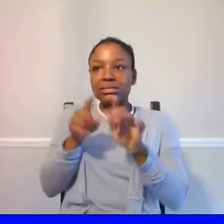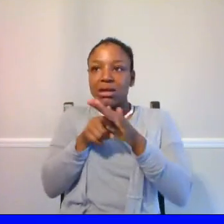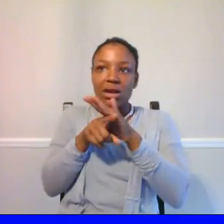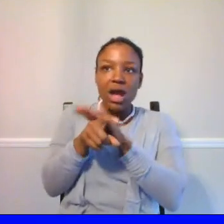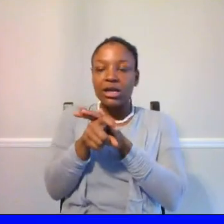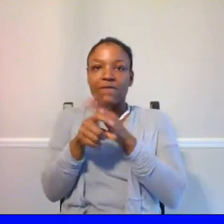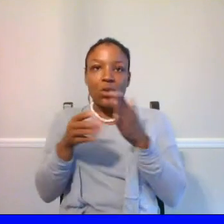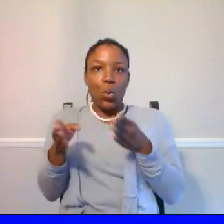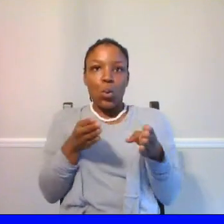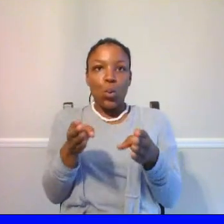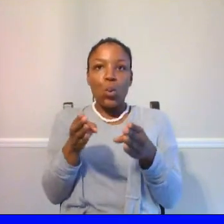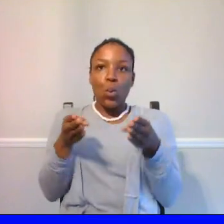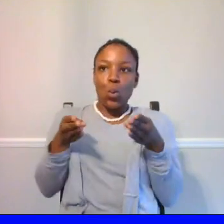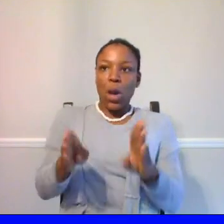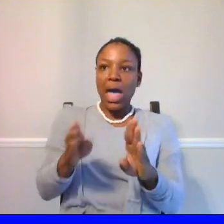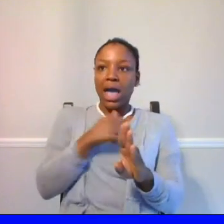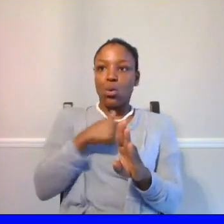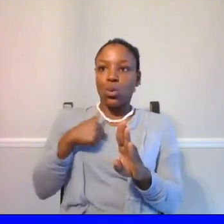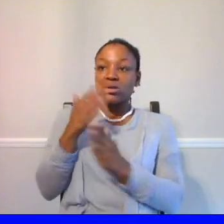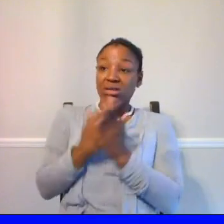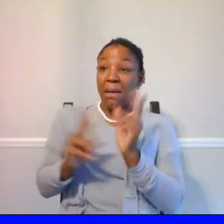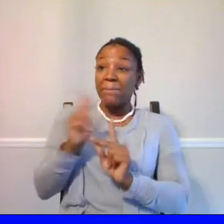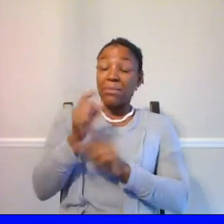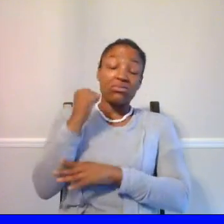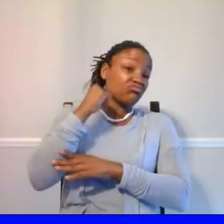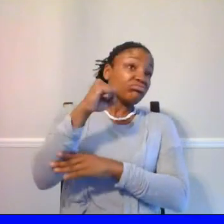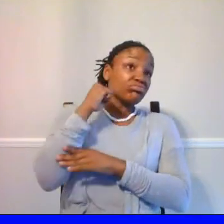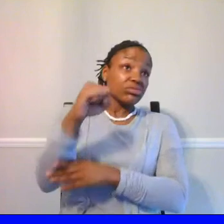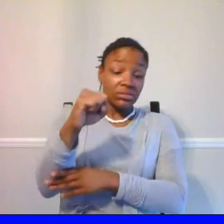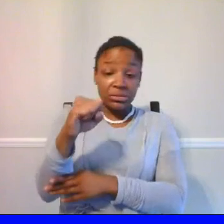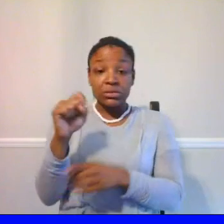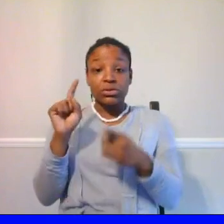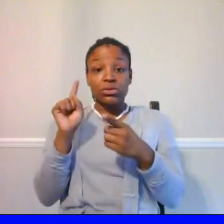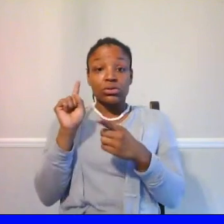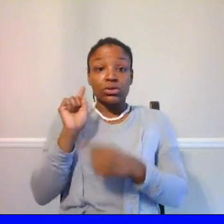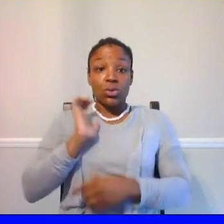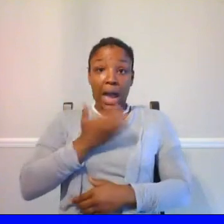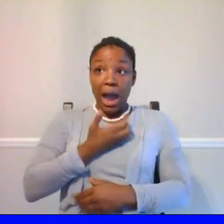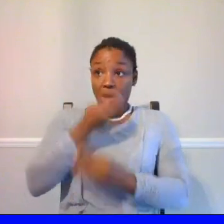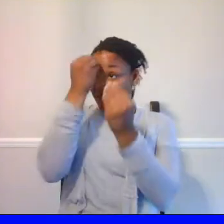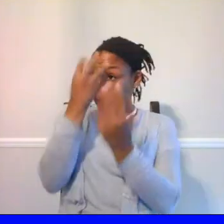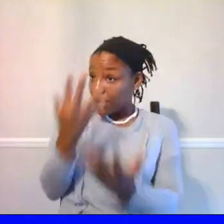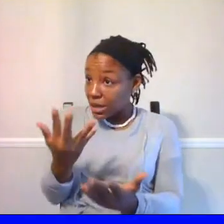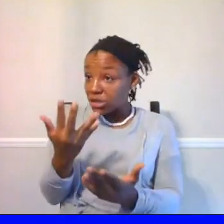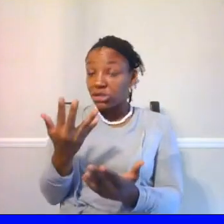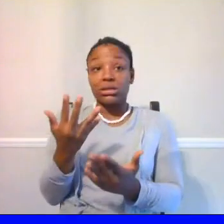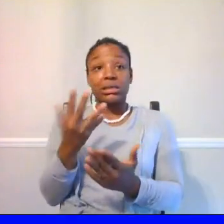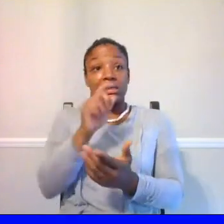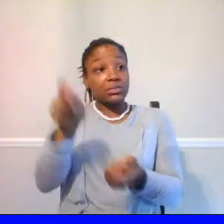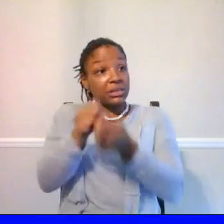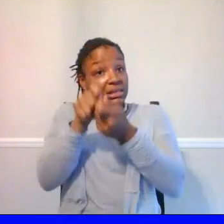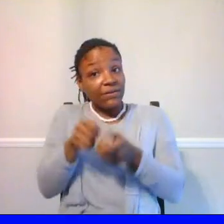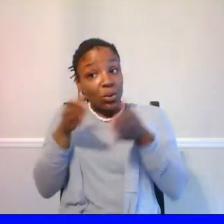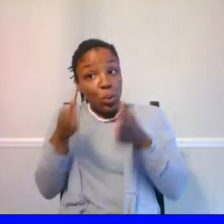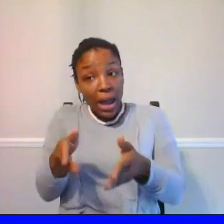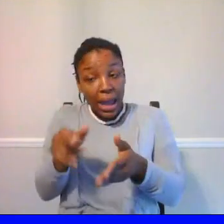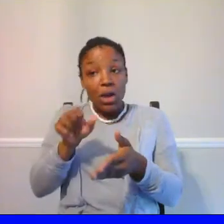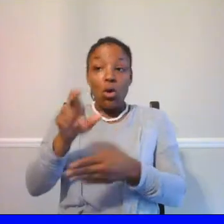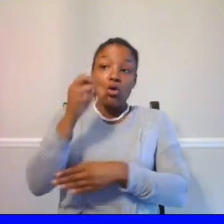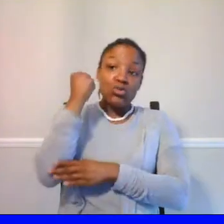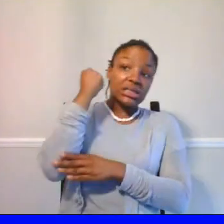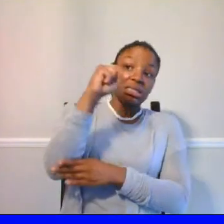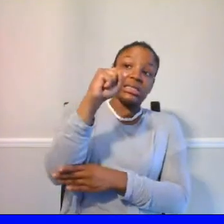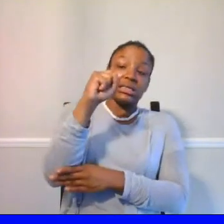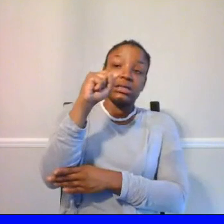people, you know, may be resistant to information in a certain way or resistant